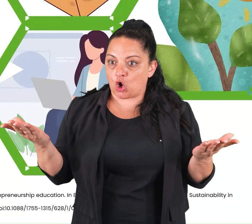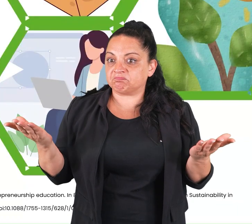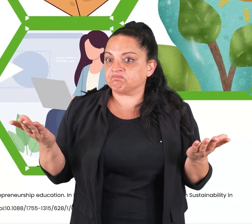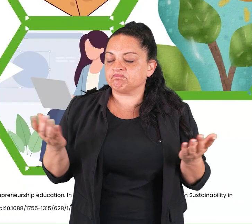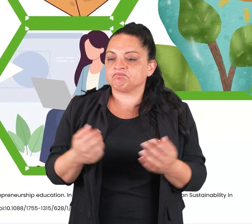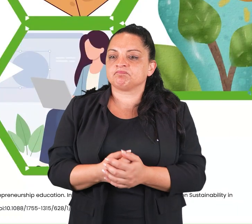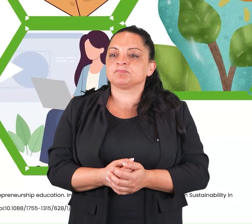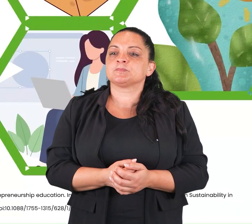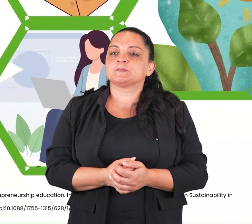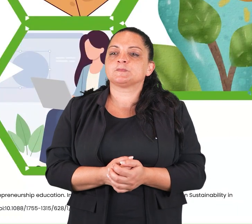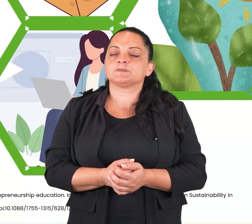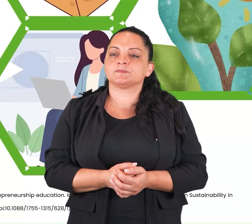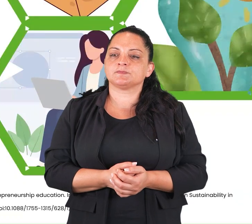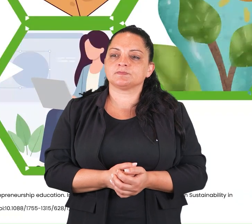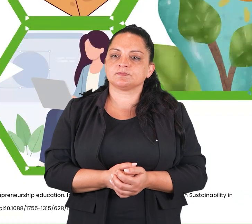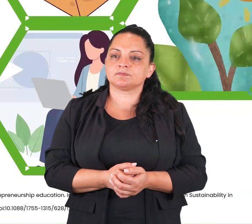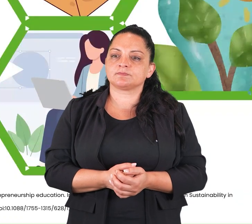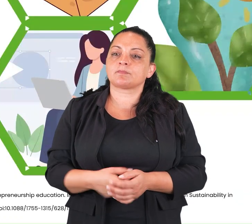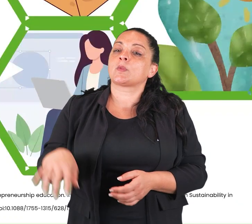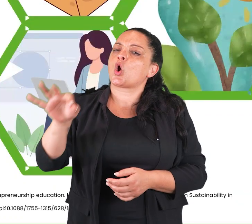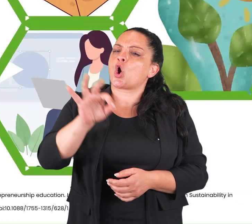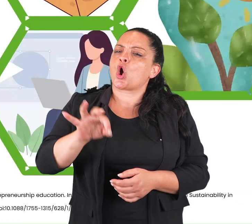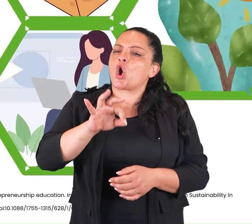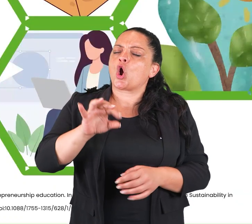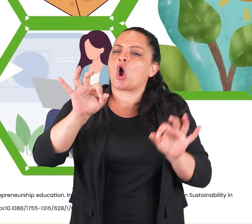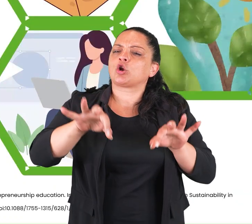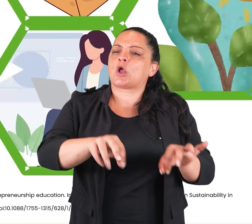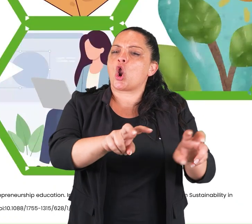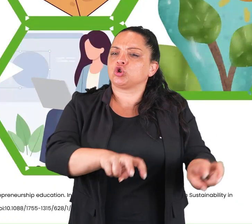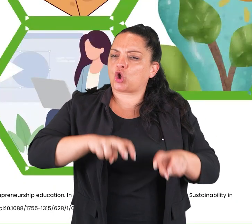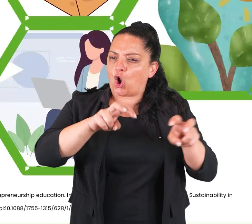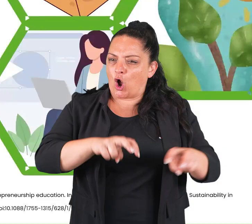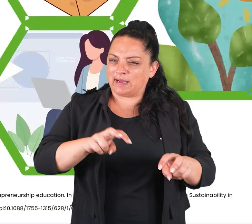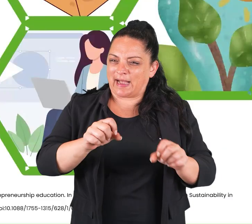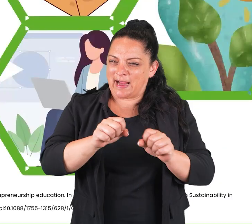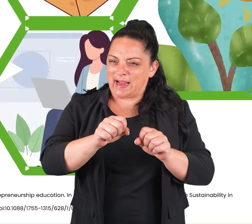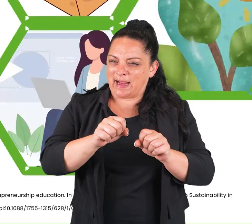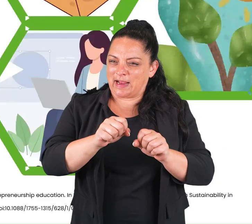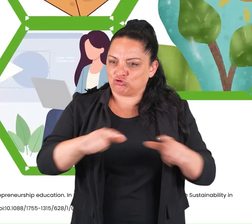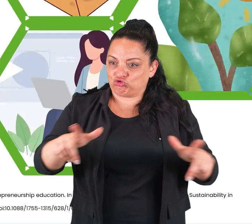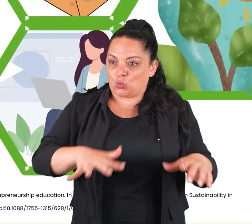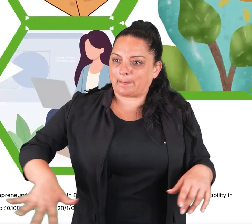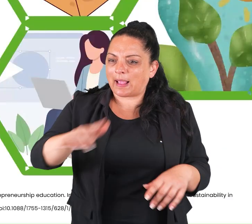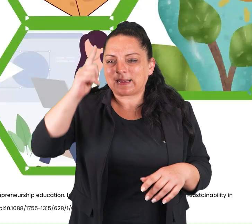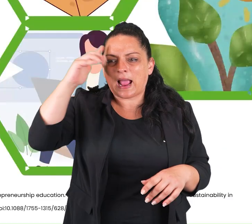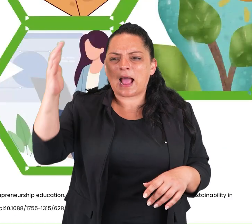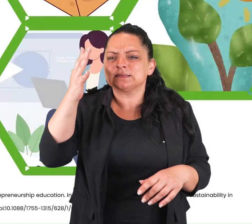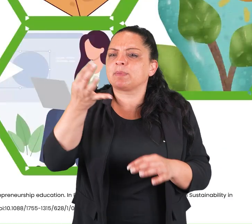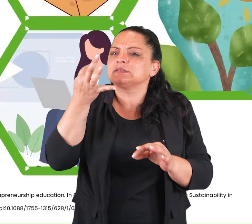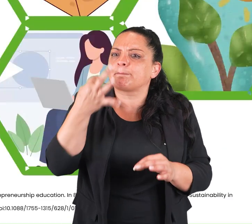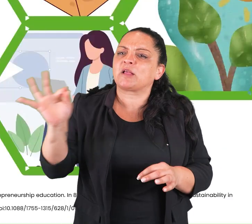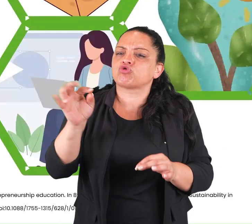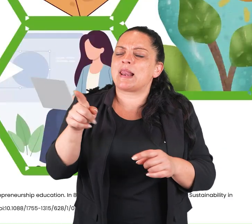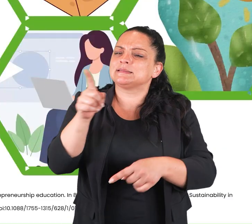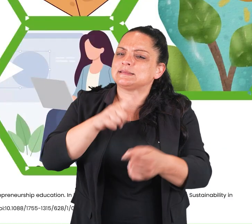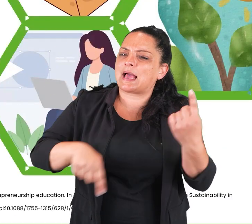wind turbines. Also, urban gardener is another example, recycling specialist,